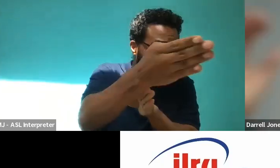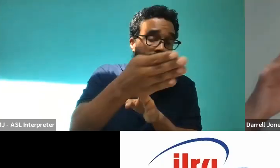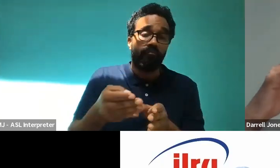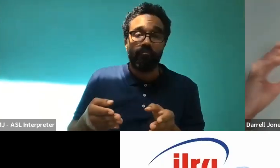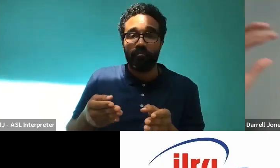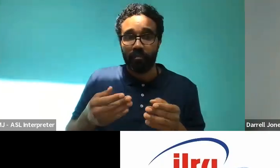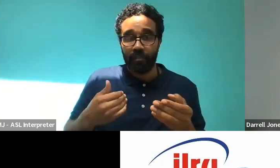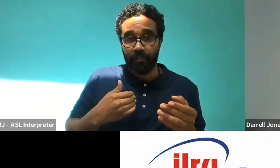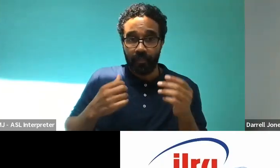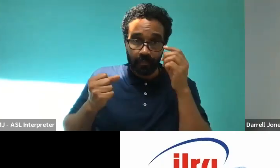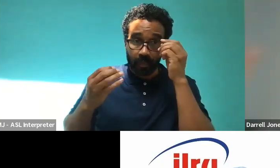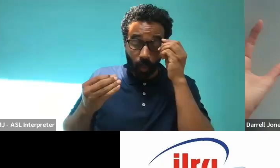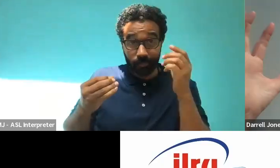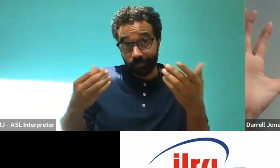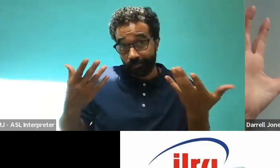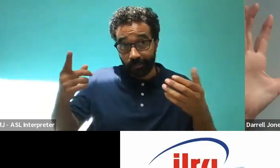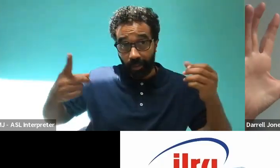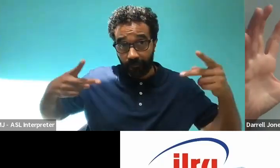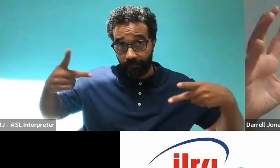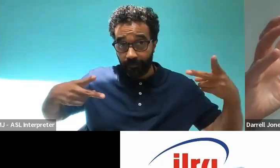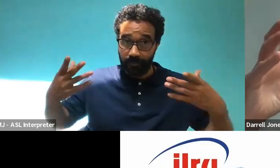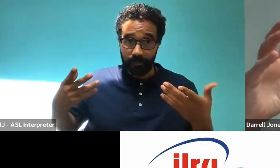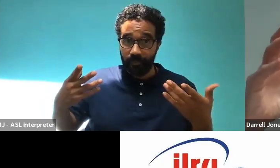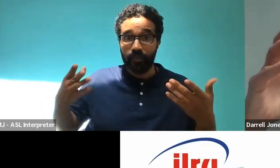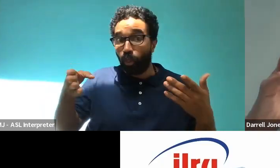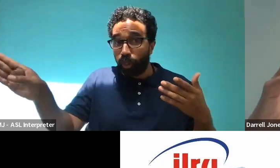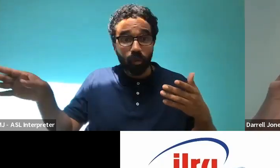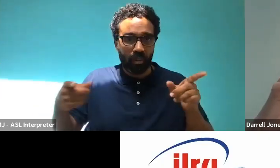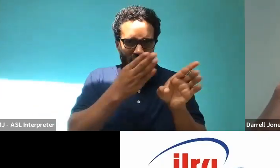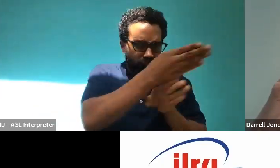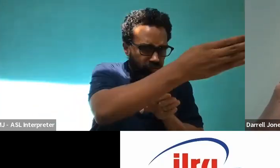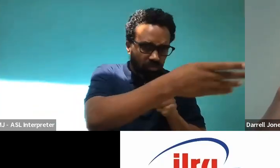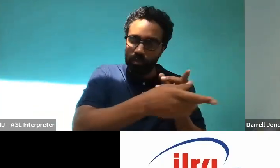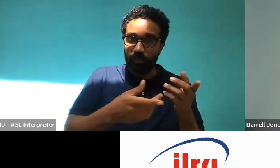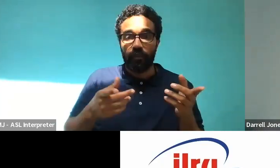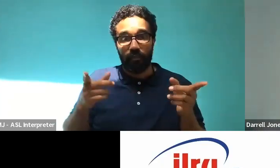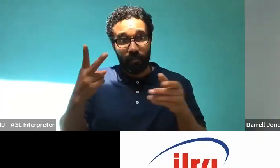it's some of this and it's some of that. We just don't have a